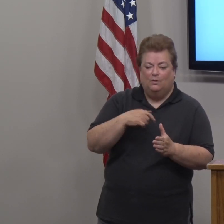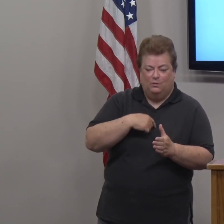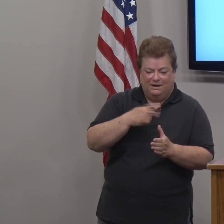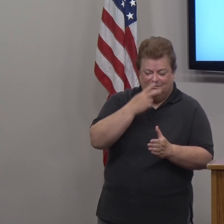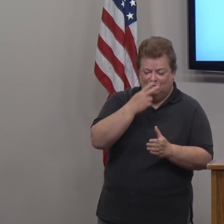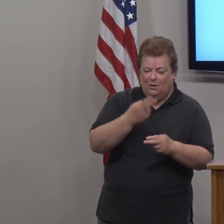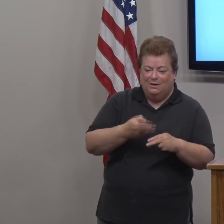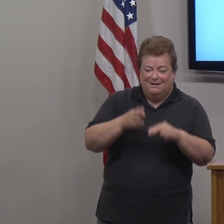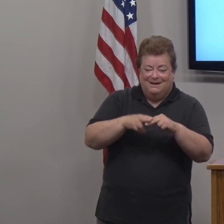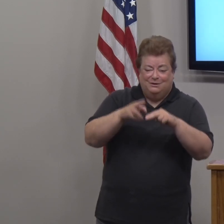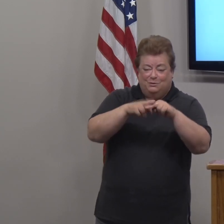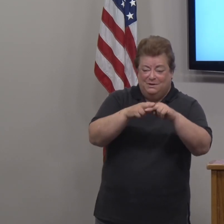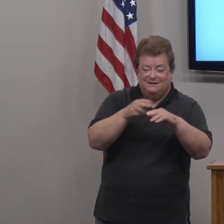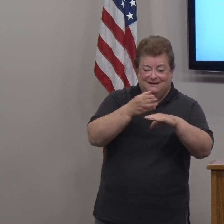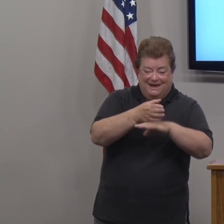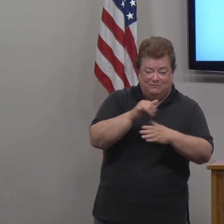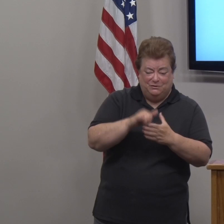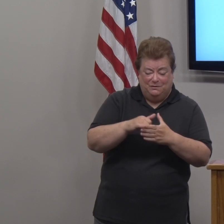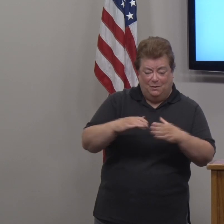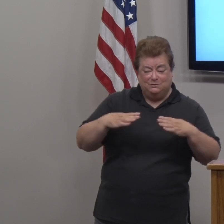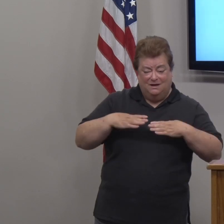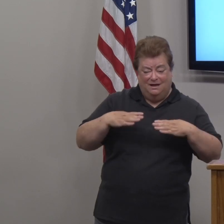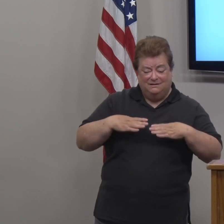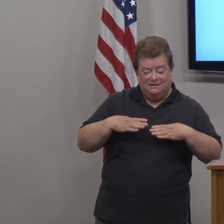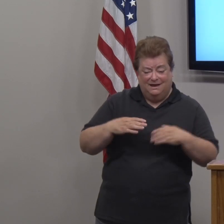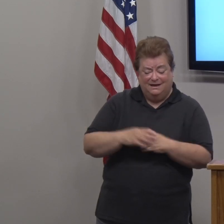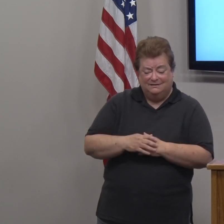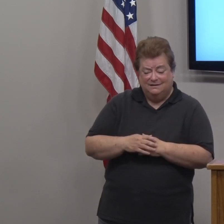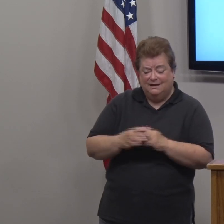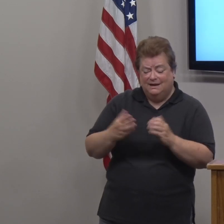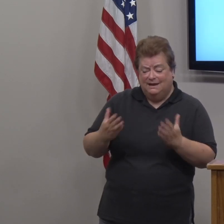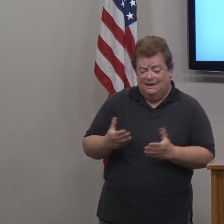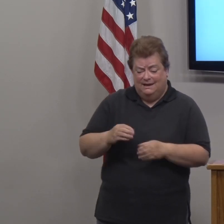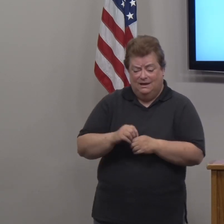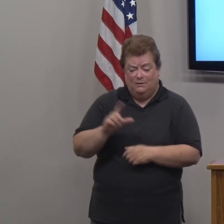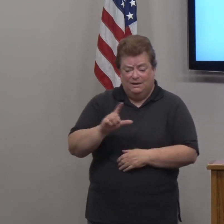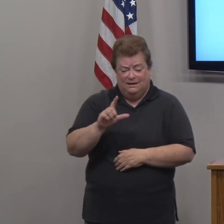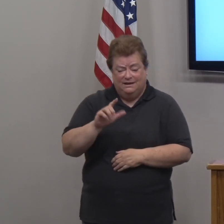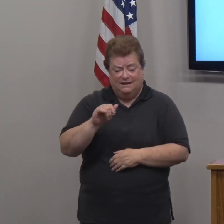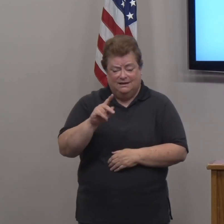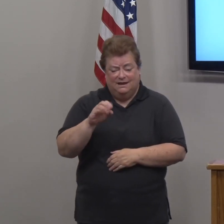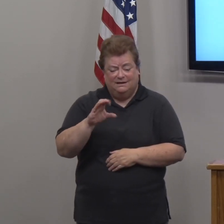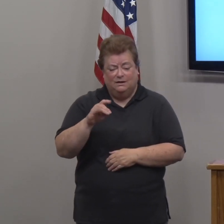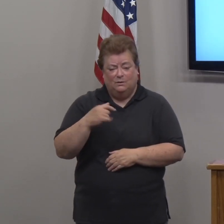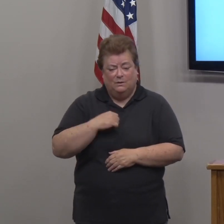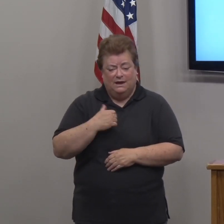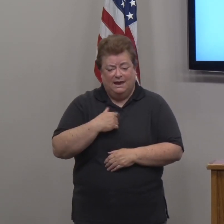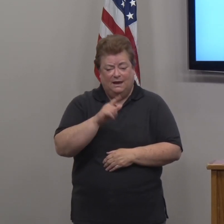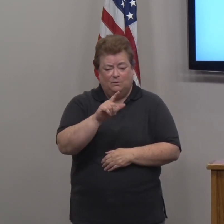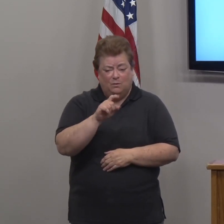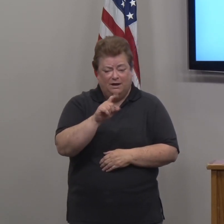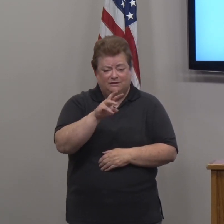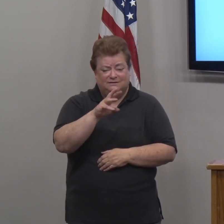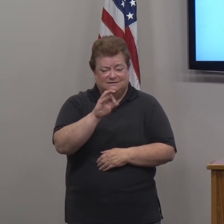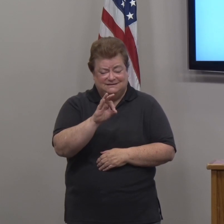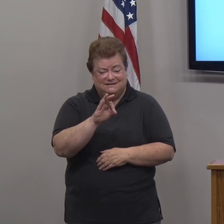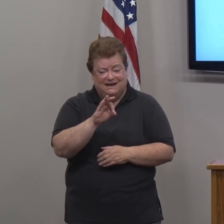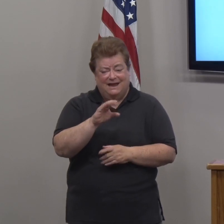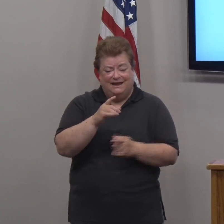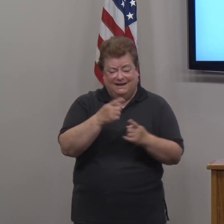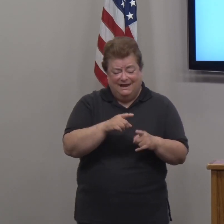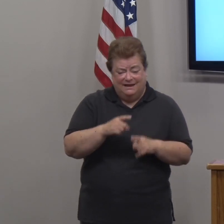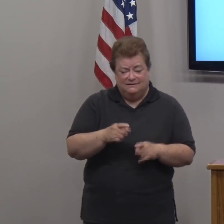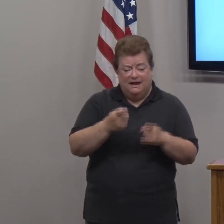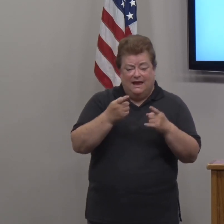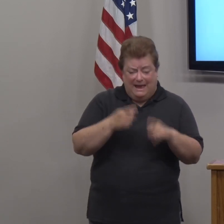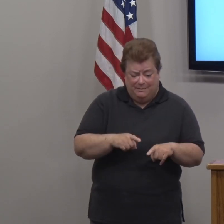both locally and nationally. For example, here in Lincoln and Lancaster County, we had 169 cases for the week ending